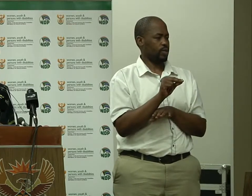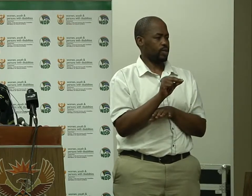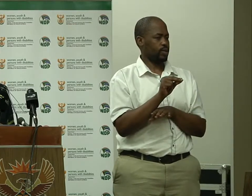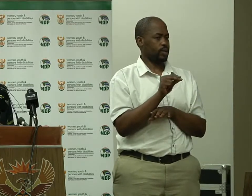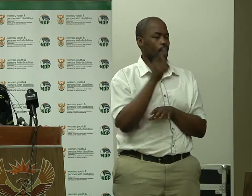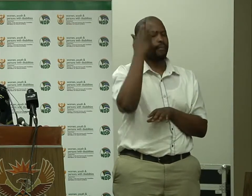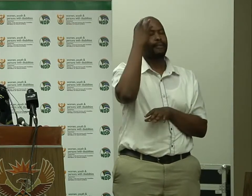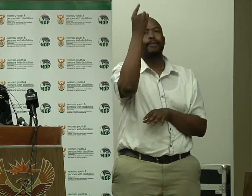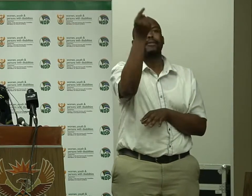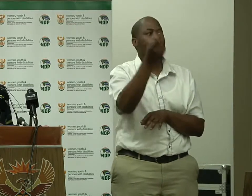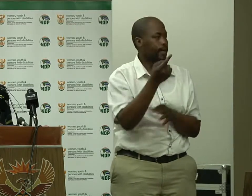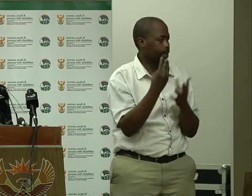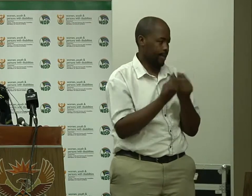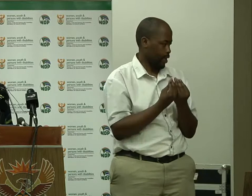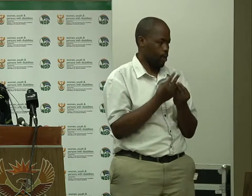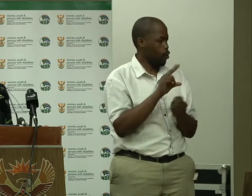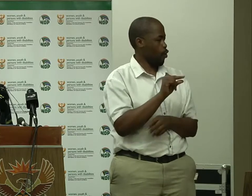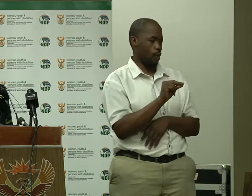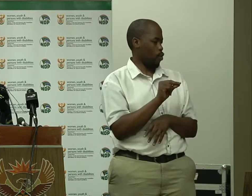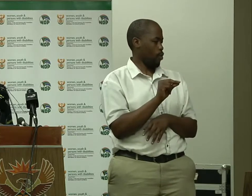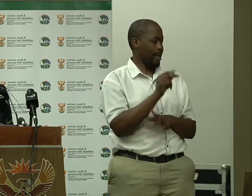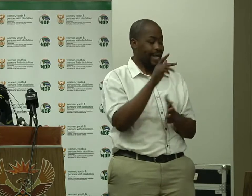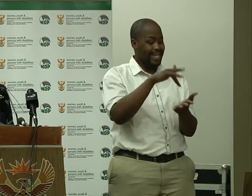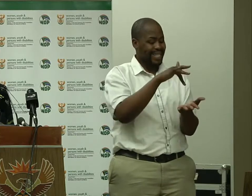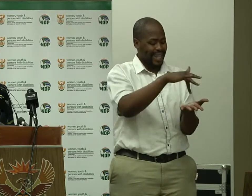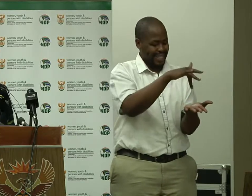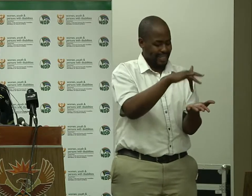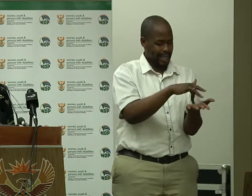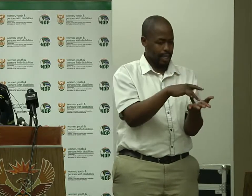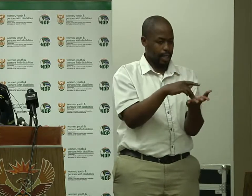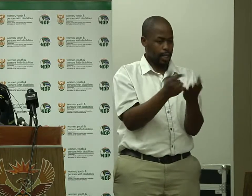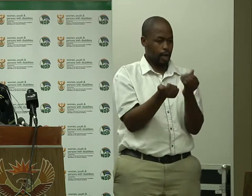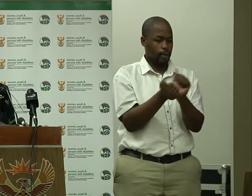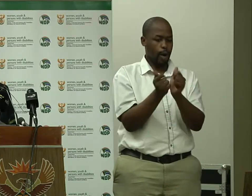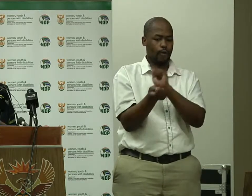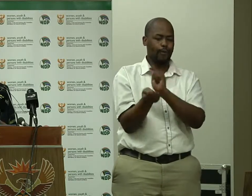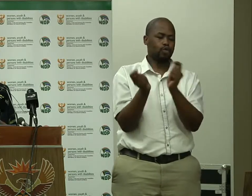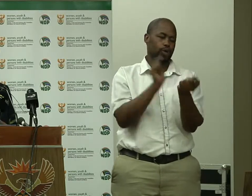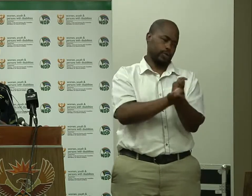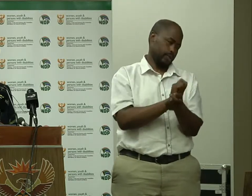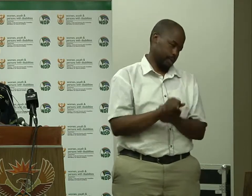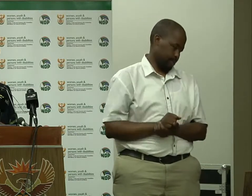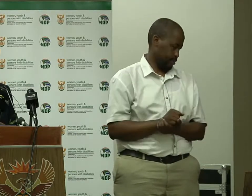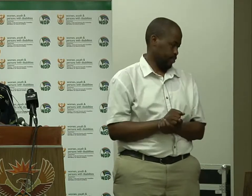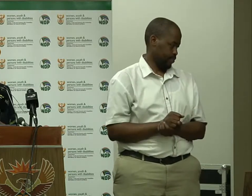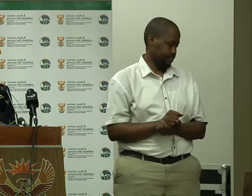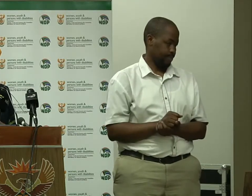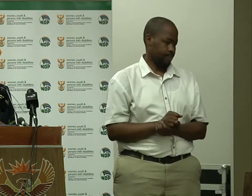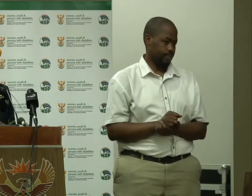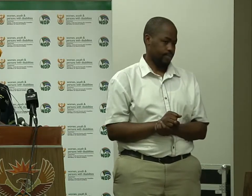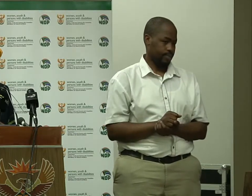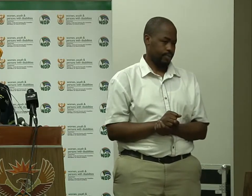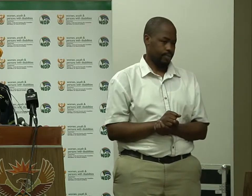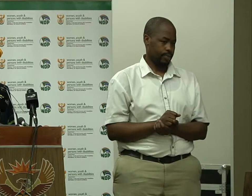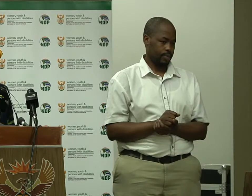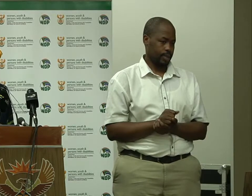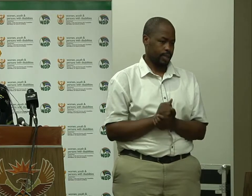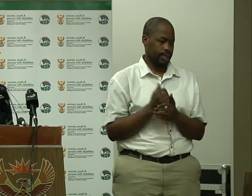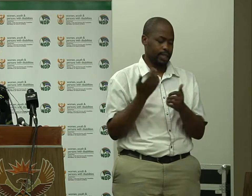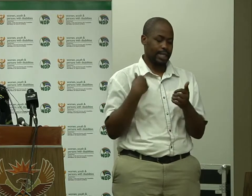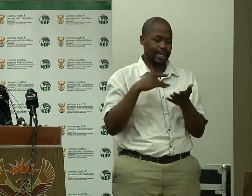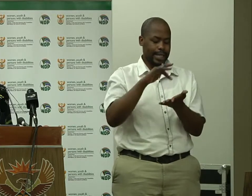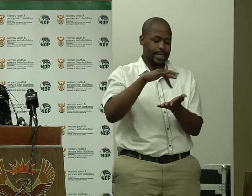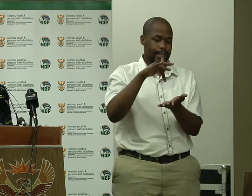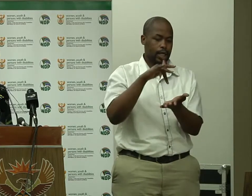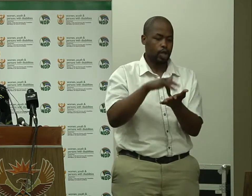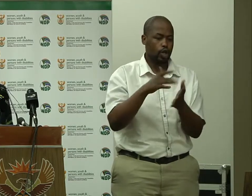by-the-way issue, is at the center of transformation, is at the center of the